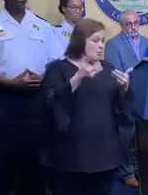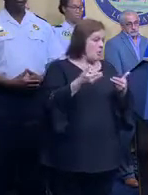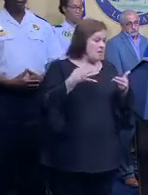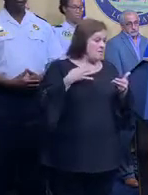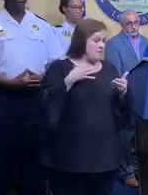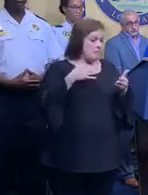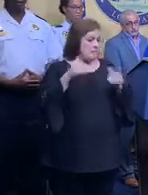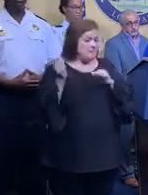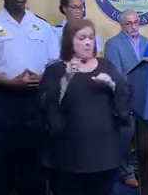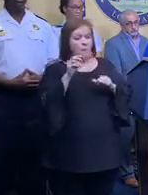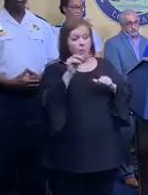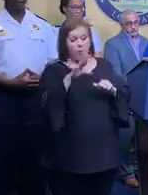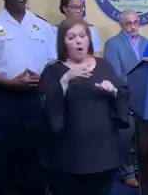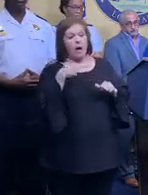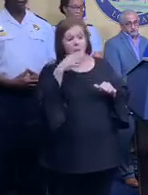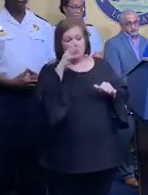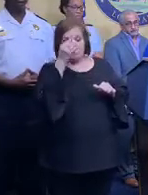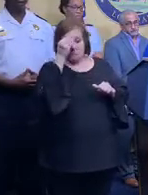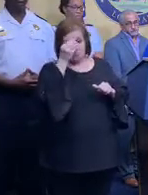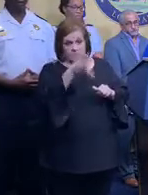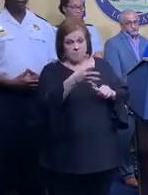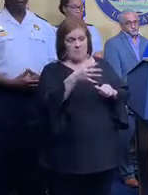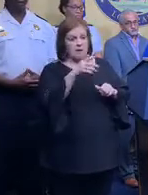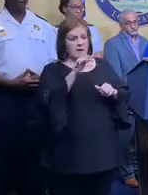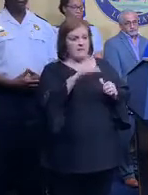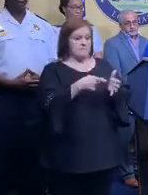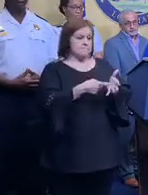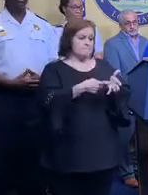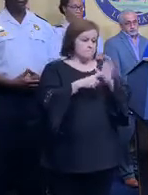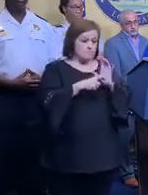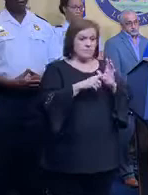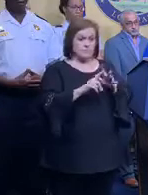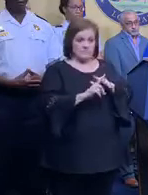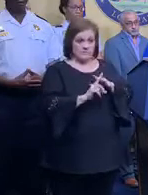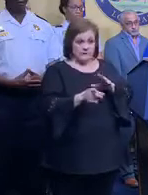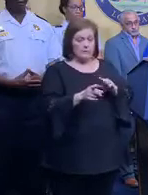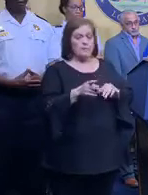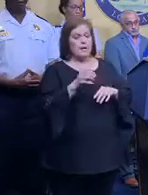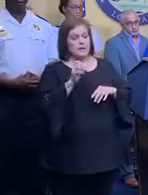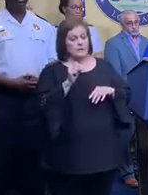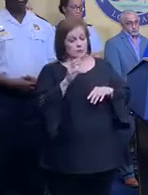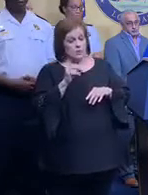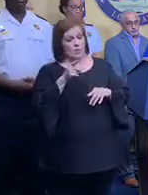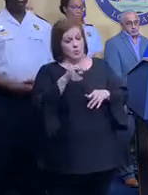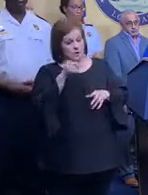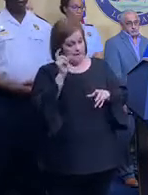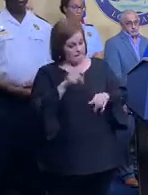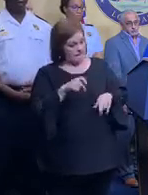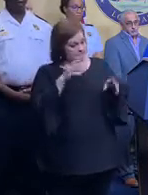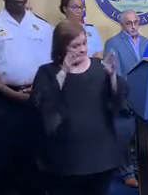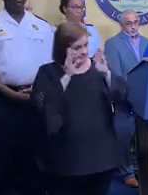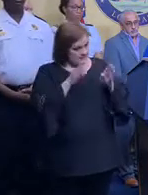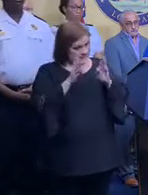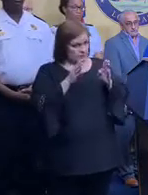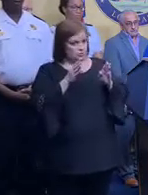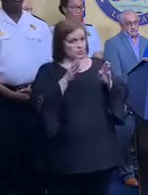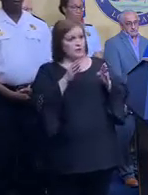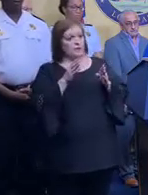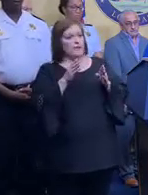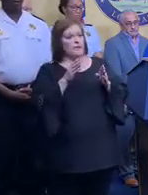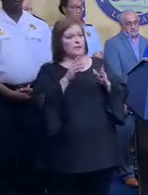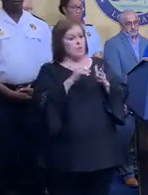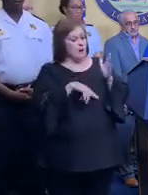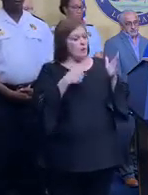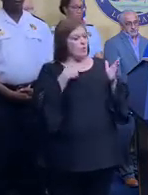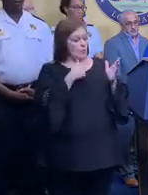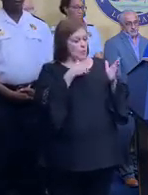mandatory. That's why we're asking residents to stay tuned to communications coming from the city